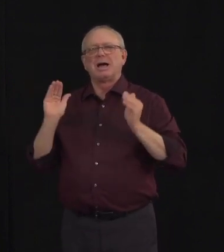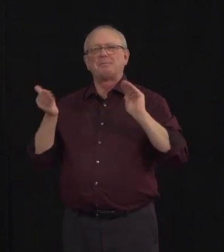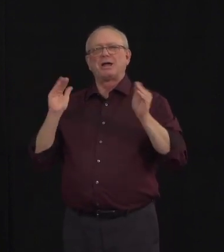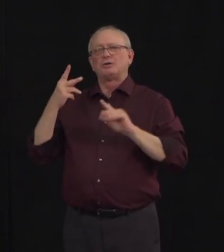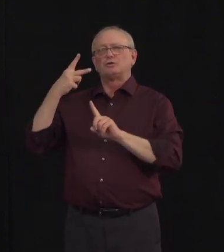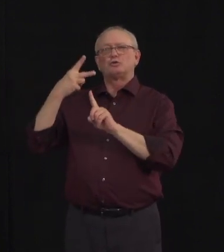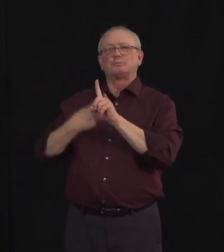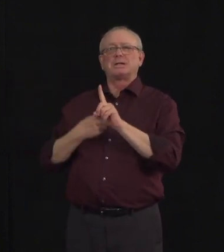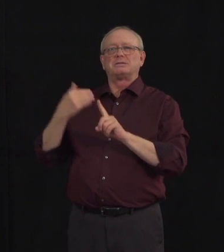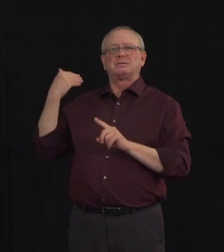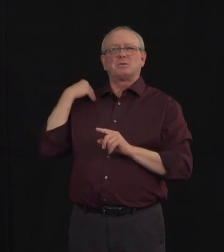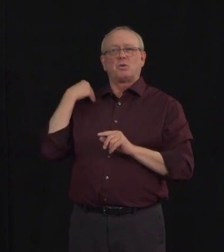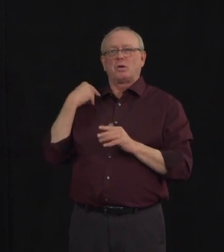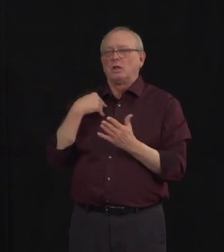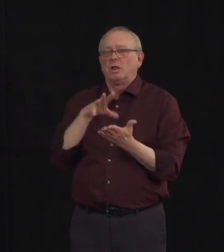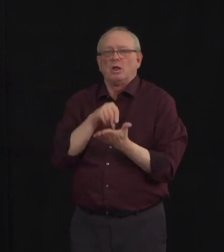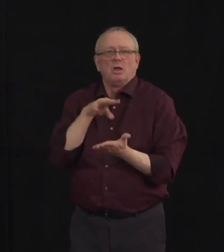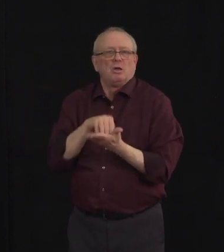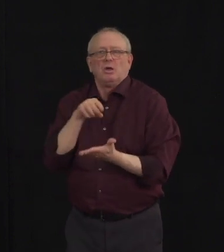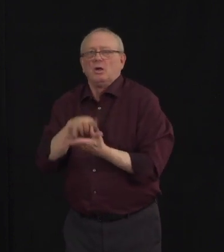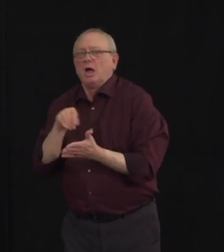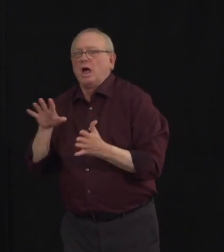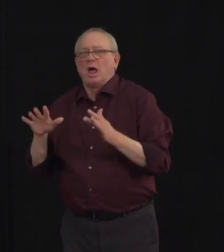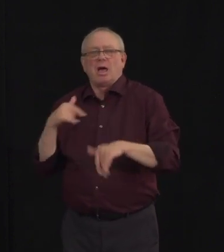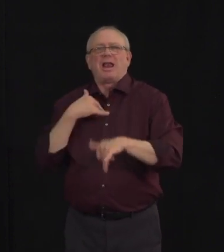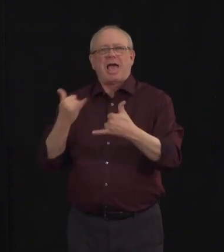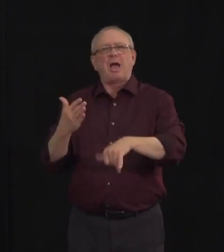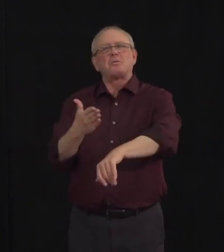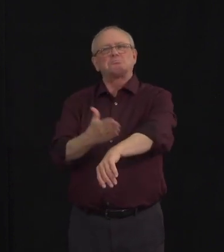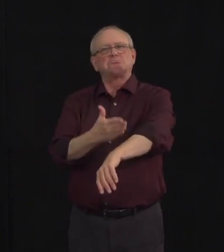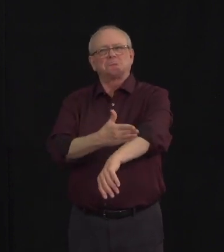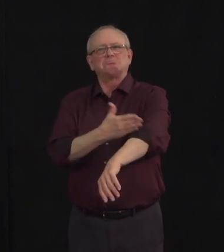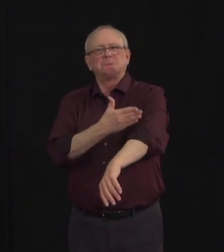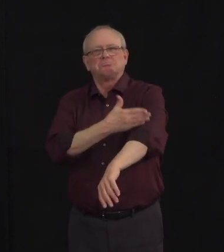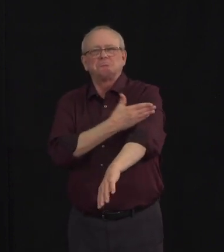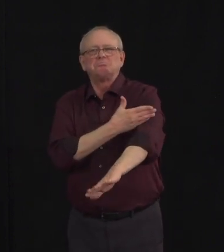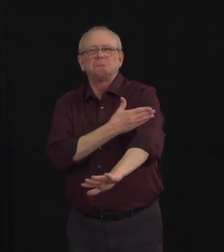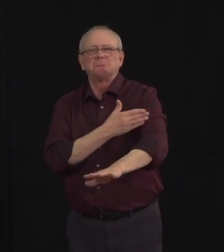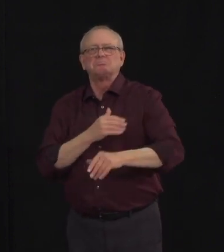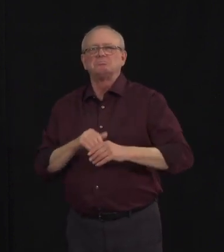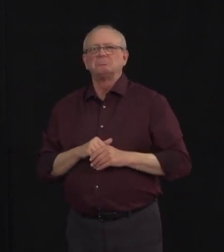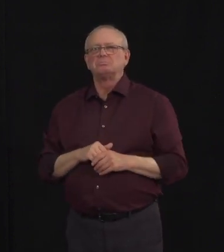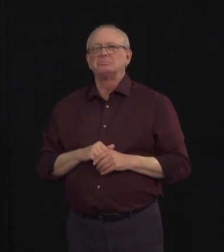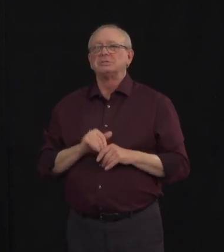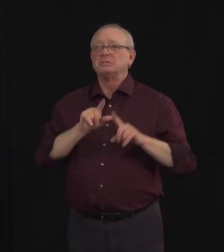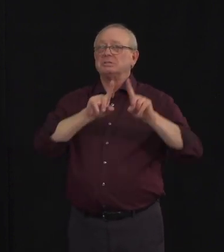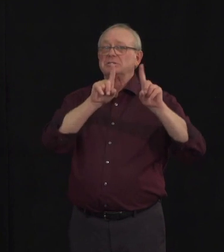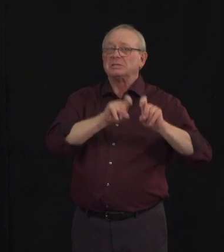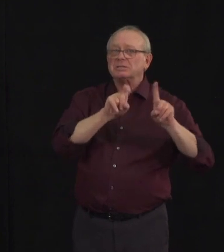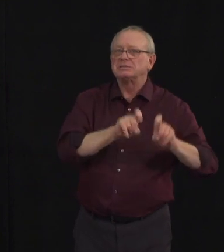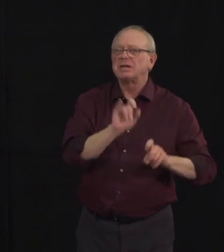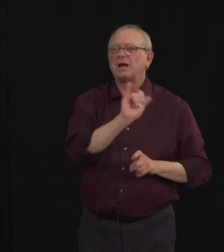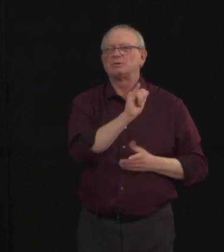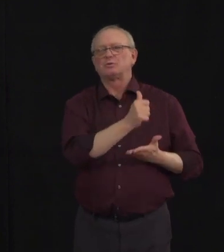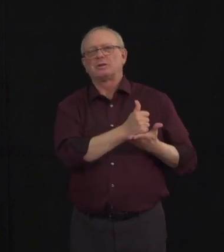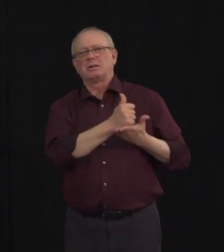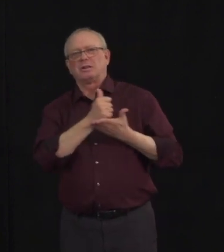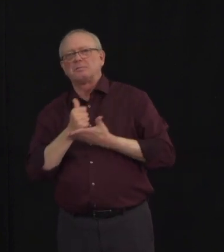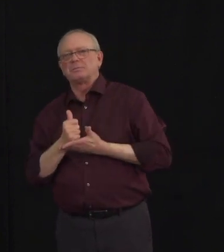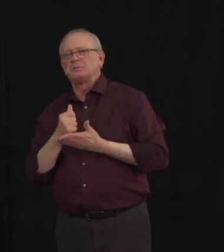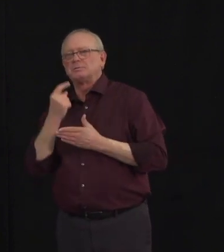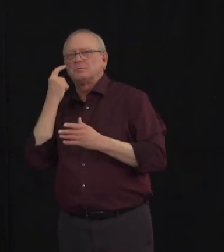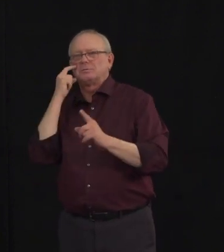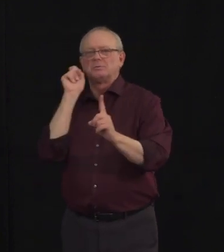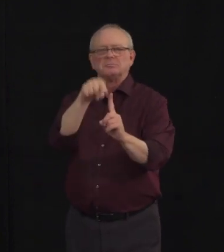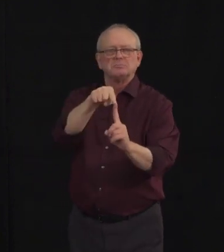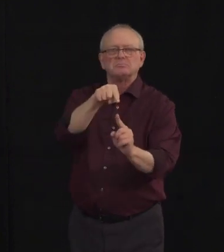have the ability to do extra sampling in certain situations where we need more information about the spread of the virus. This week, we